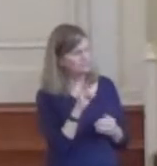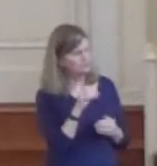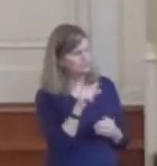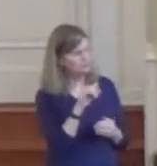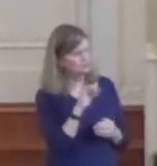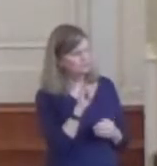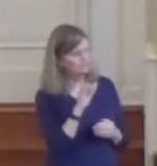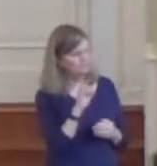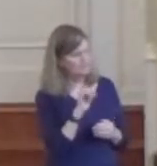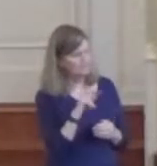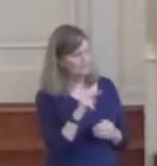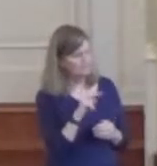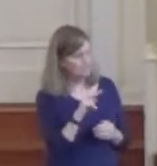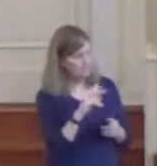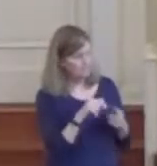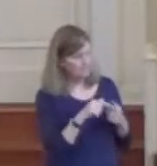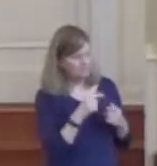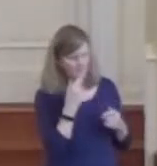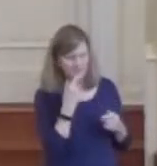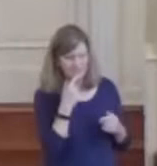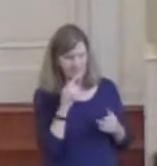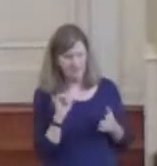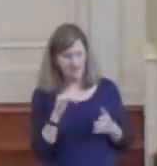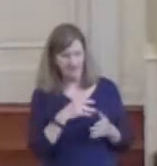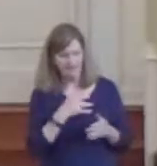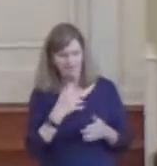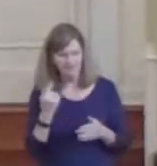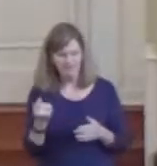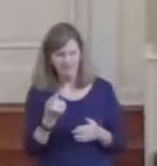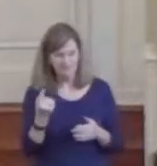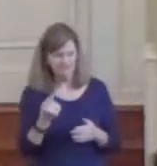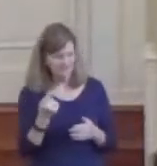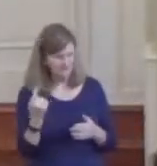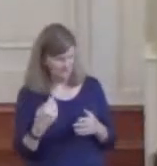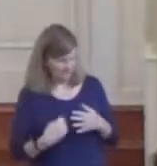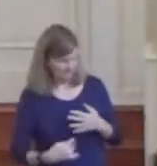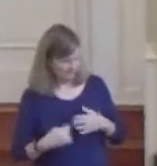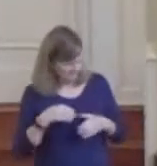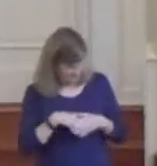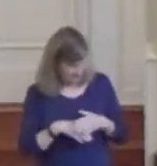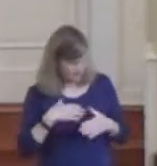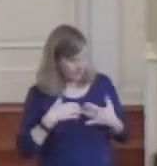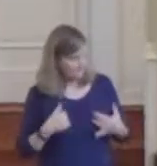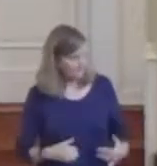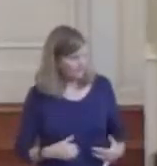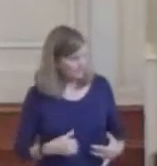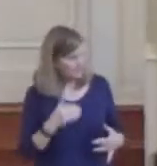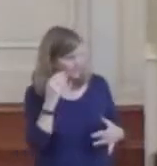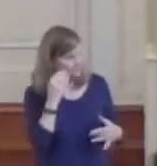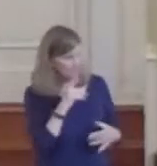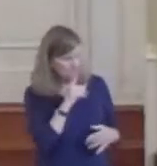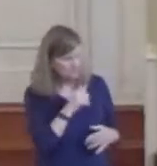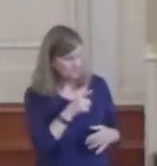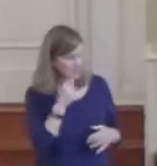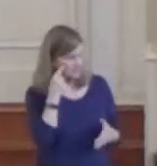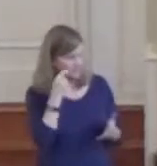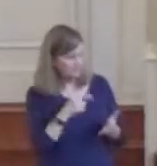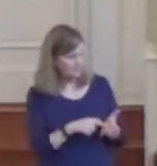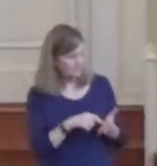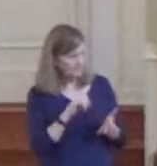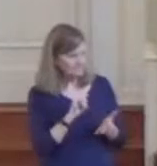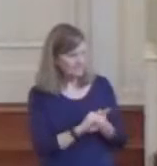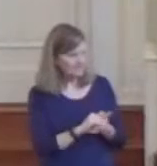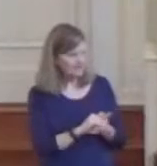this church." And when they say that, I feel something come into my body, and I know that it's true. And I recognize